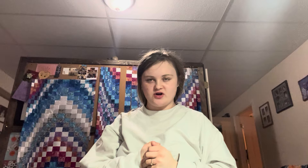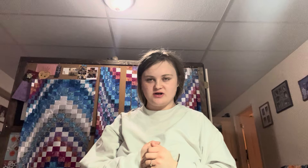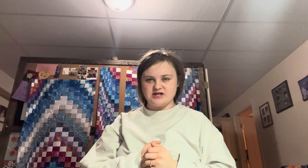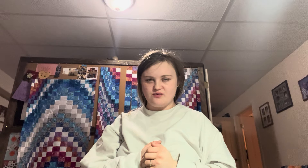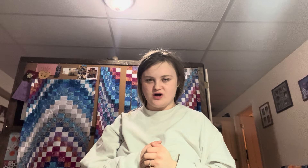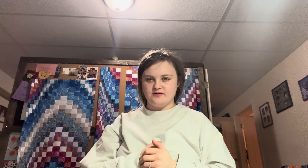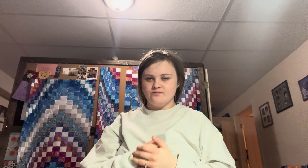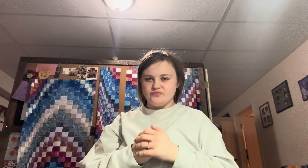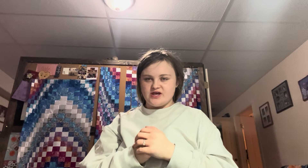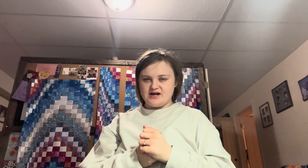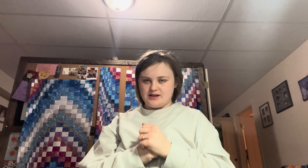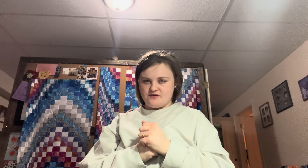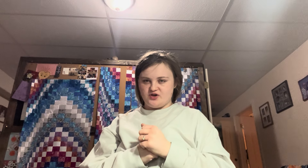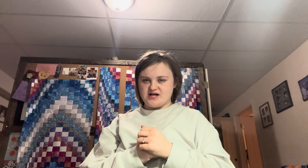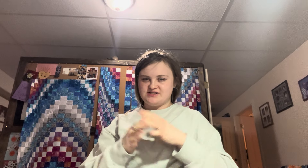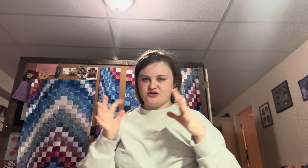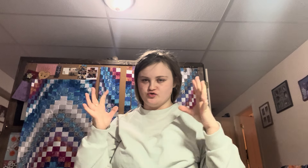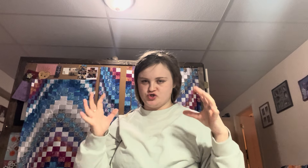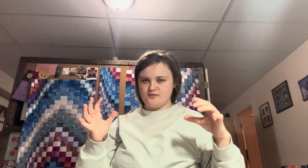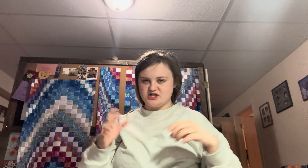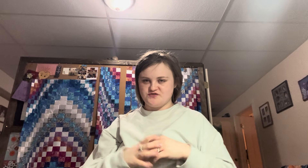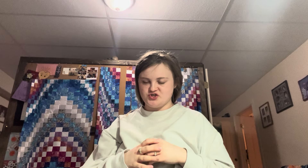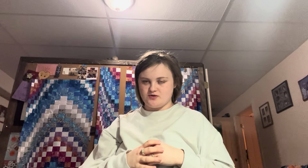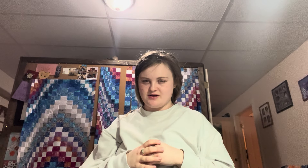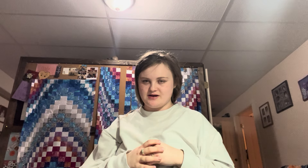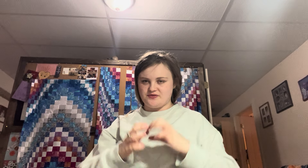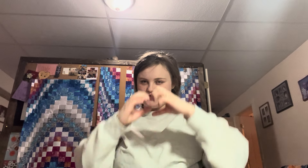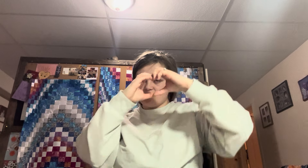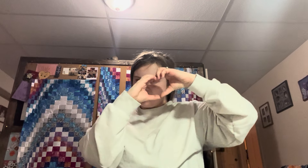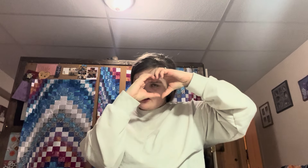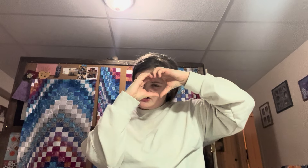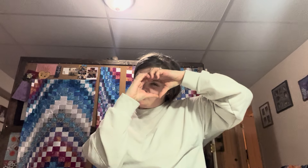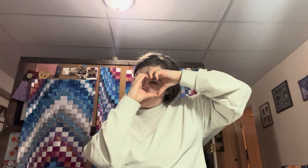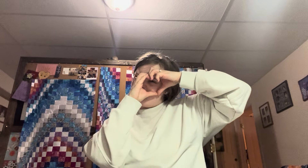day one. And I love you guys. Thank you so much for joining me at the Guts show.